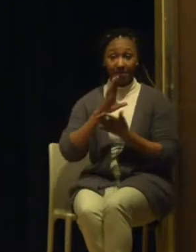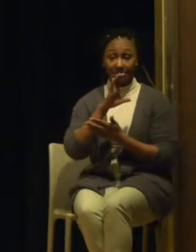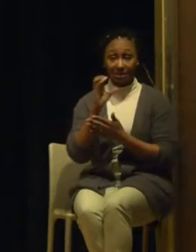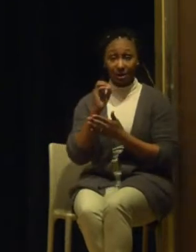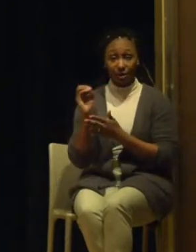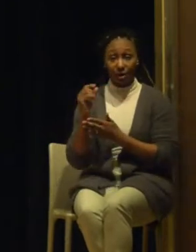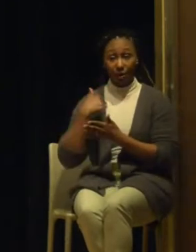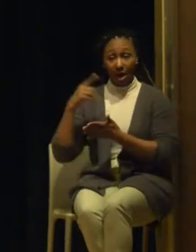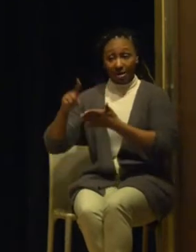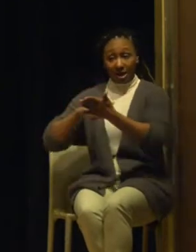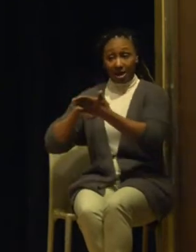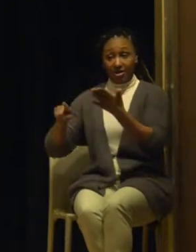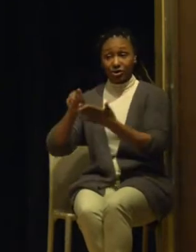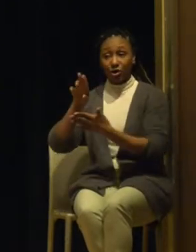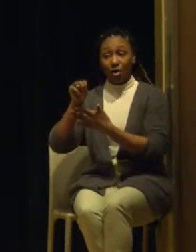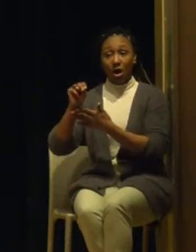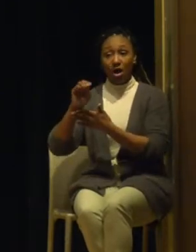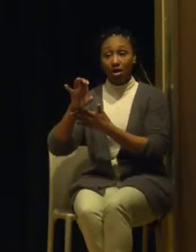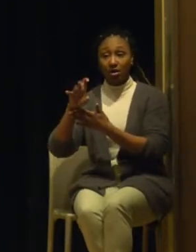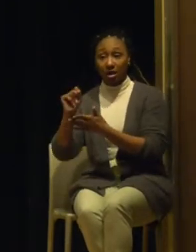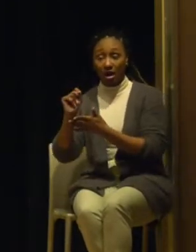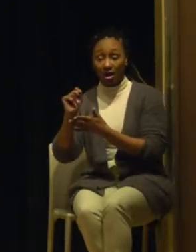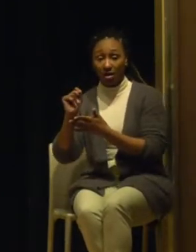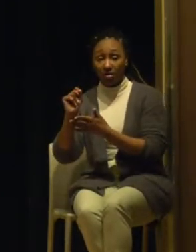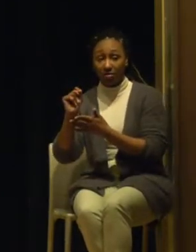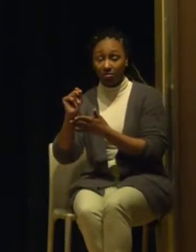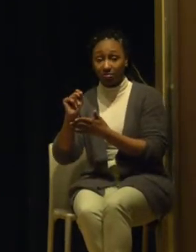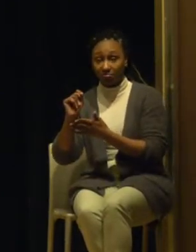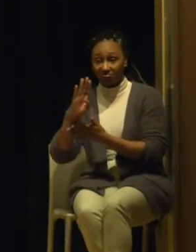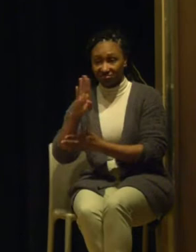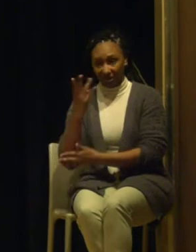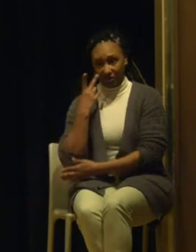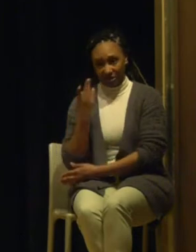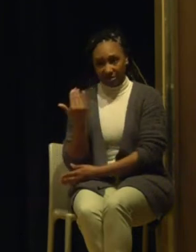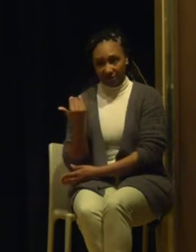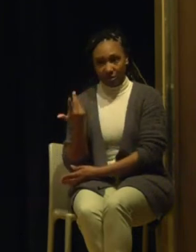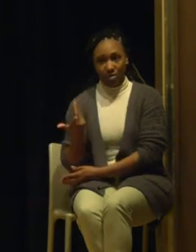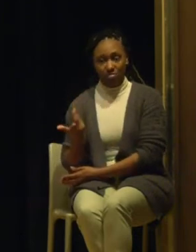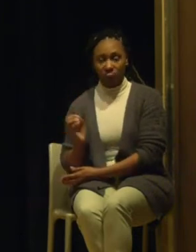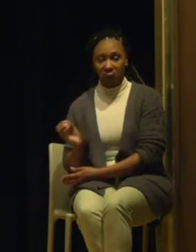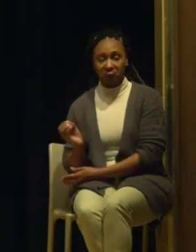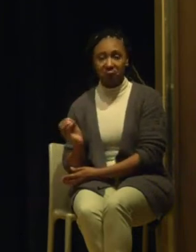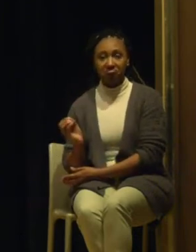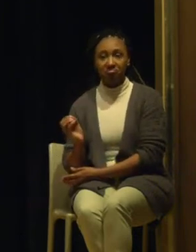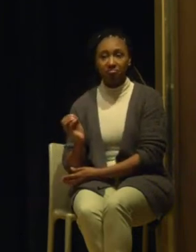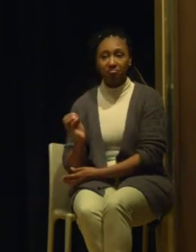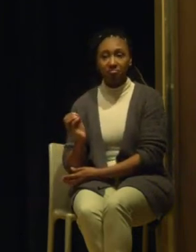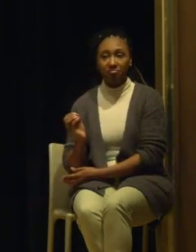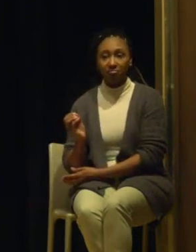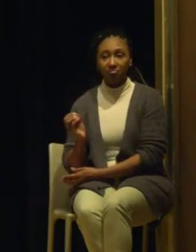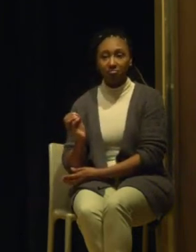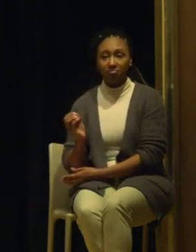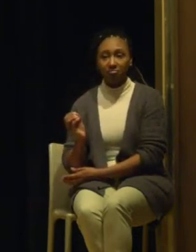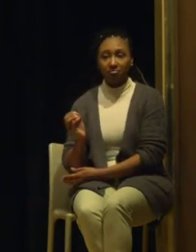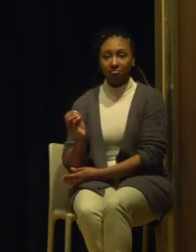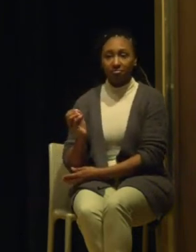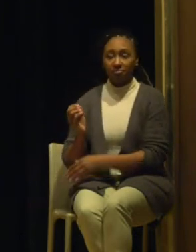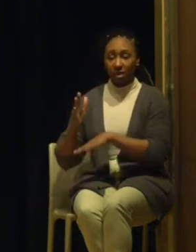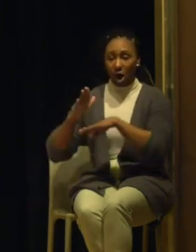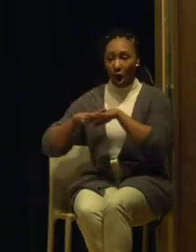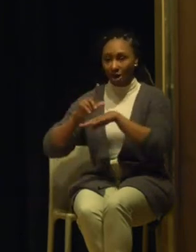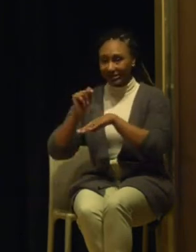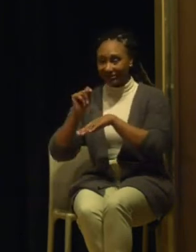did was cancel Uncut. There you go. And I had never seen it. Uncut came on at 3:00 in the morning. I was never up that